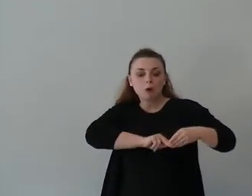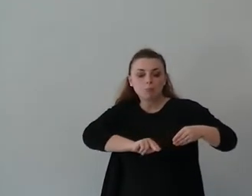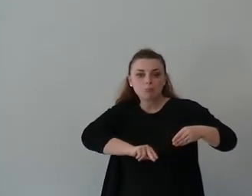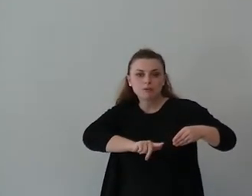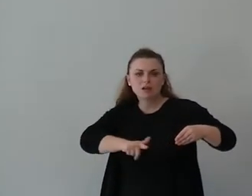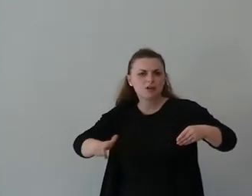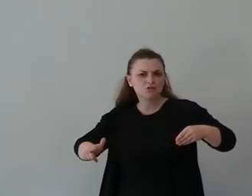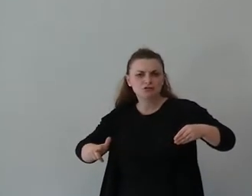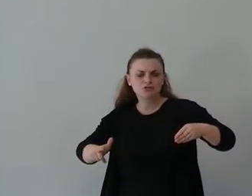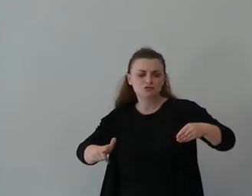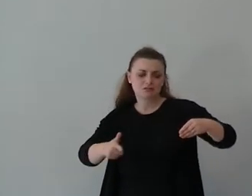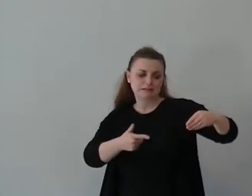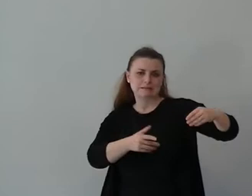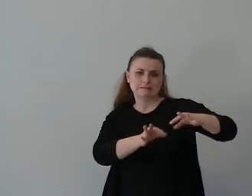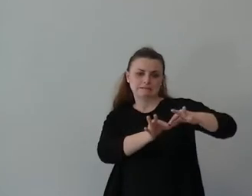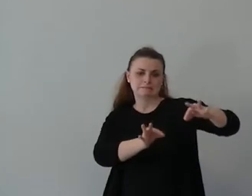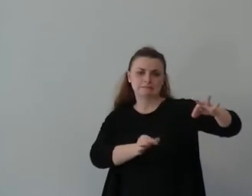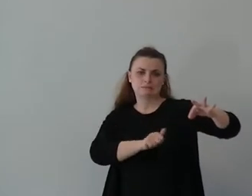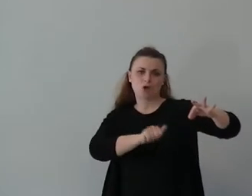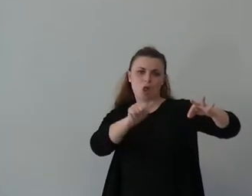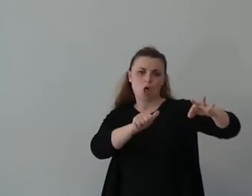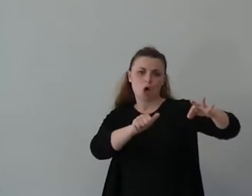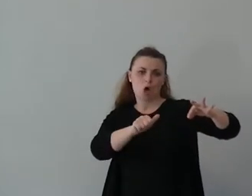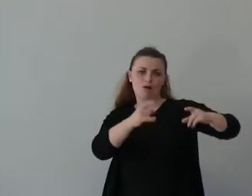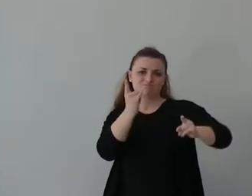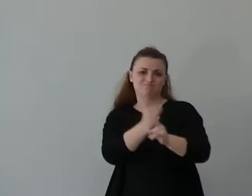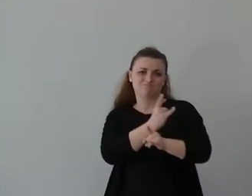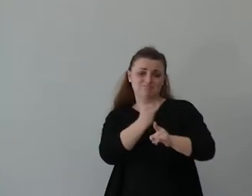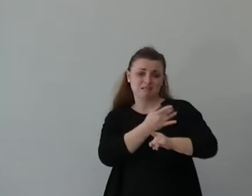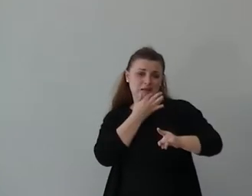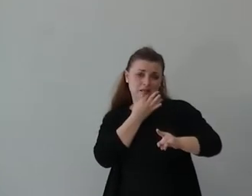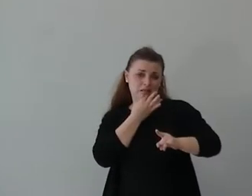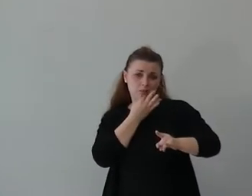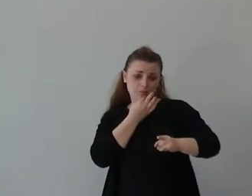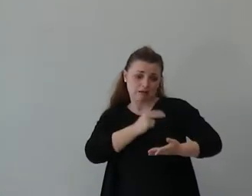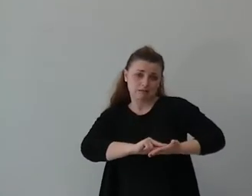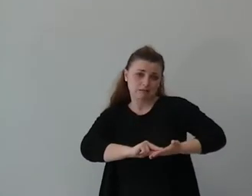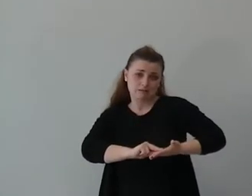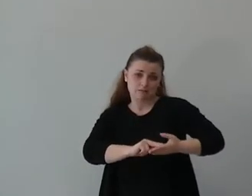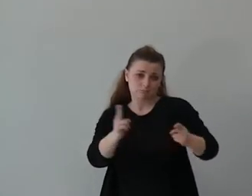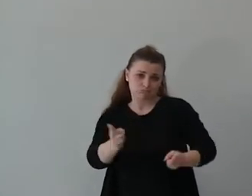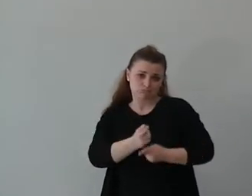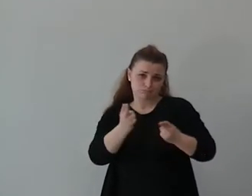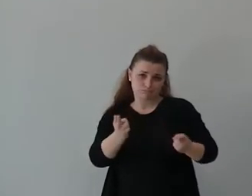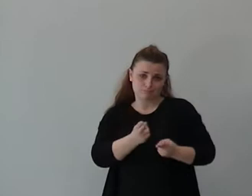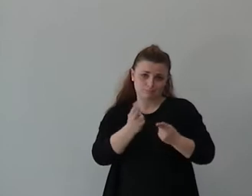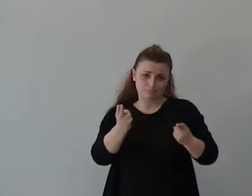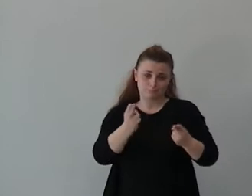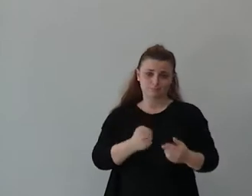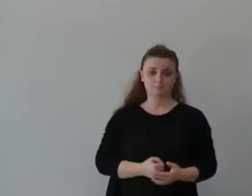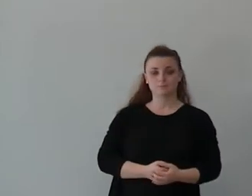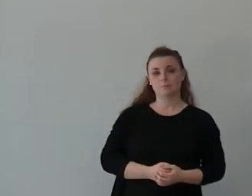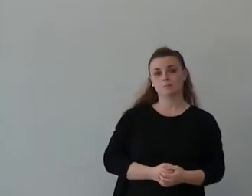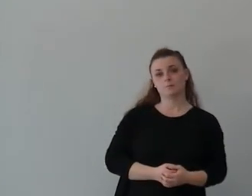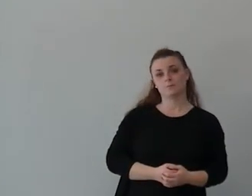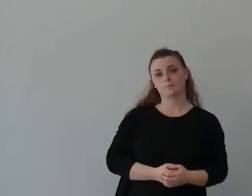soltanto un bastoncino carino. It's not going to write much without the lead. Non scriverà molto senza la mina all'interno. The inside is